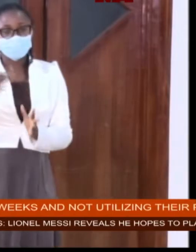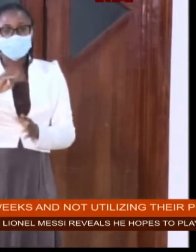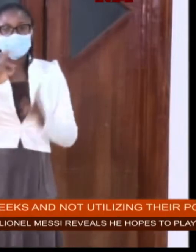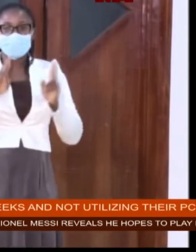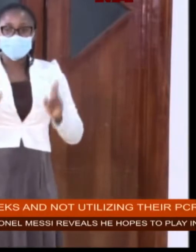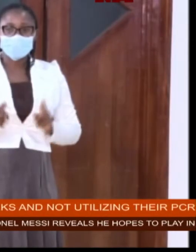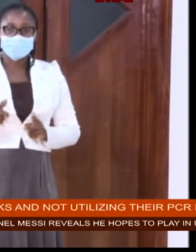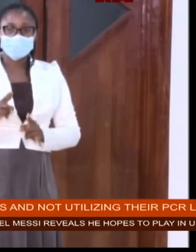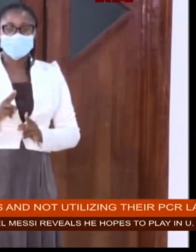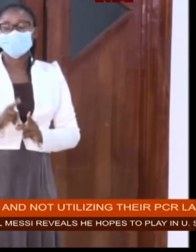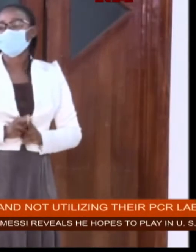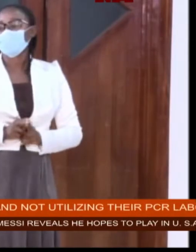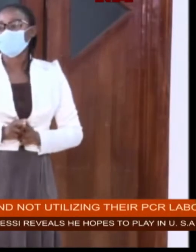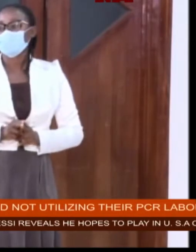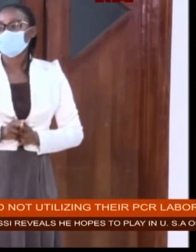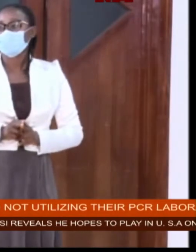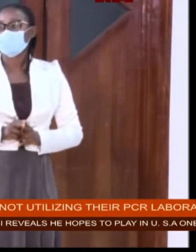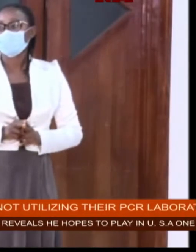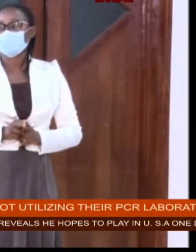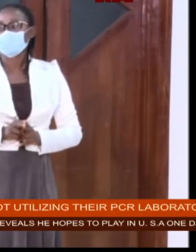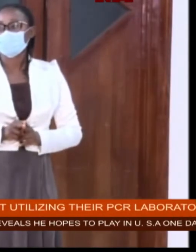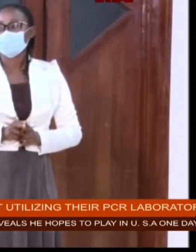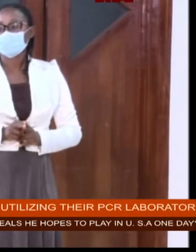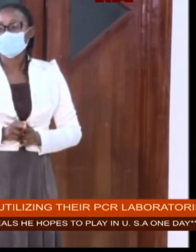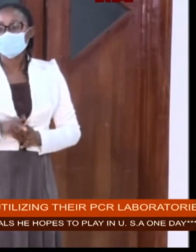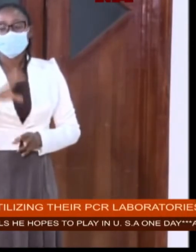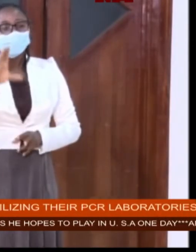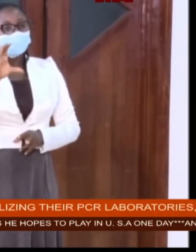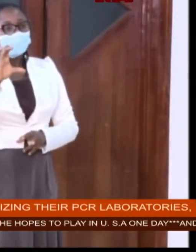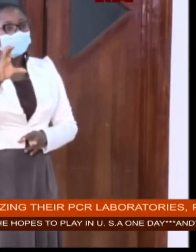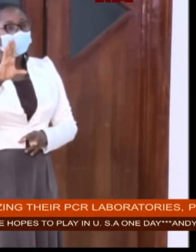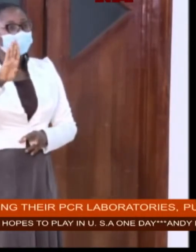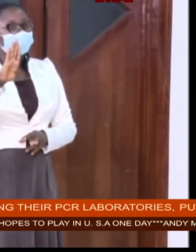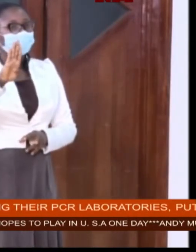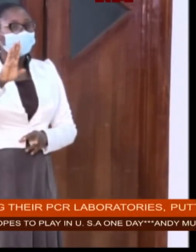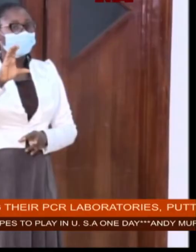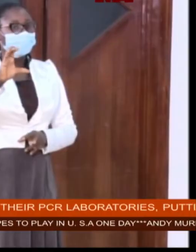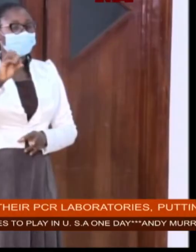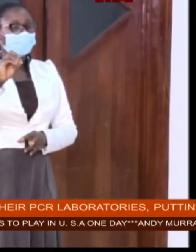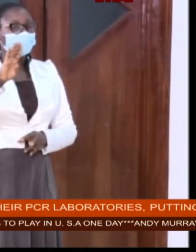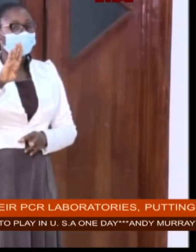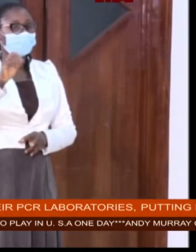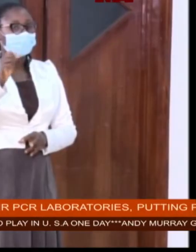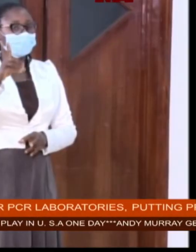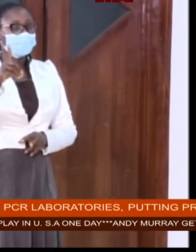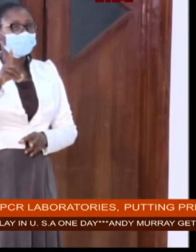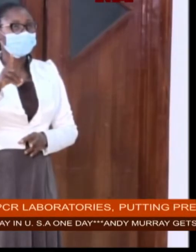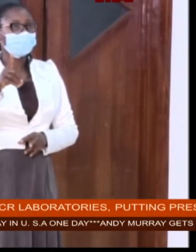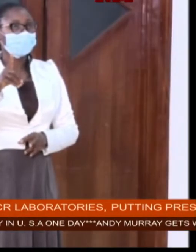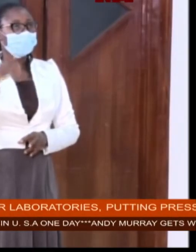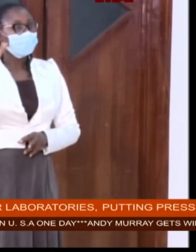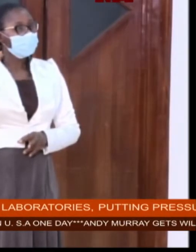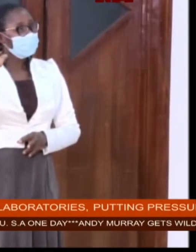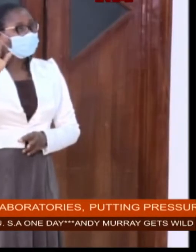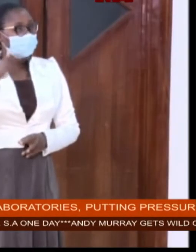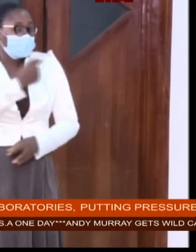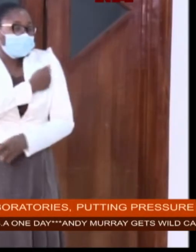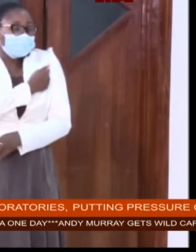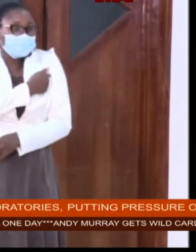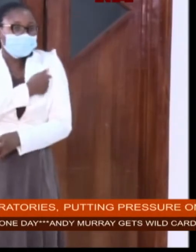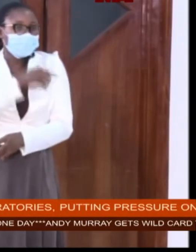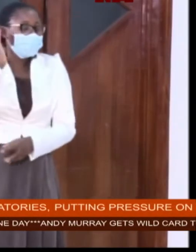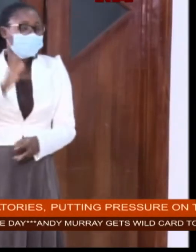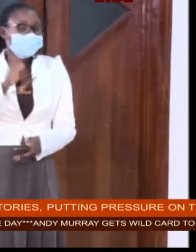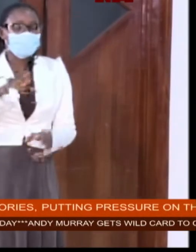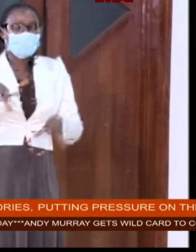Health. The COVAX Alliance is only going to take care of about 20% of the vulnerable population.